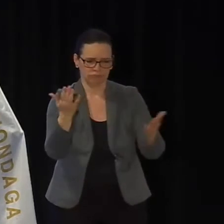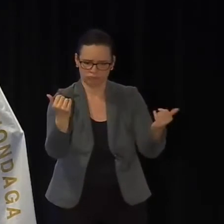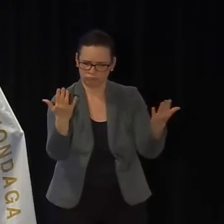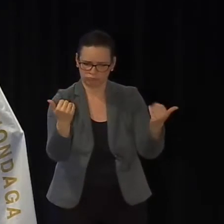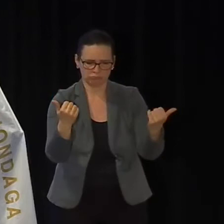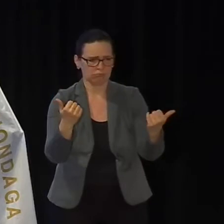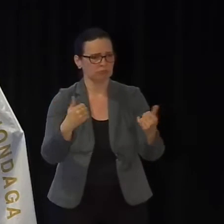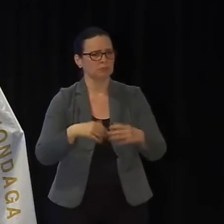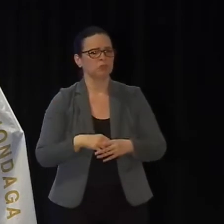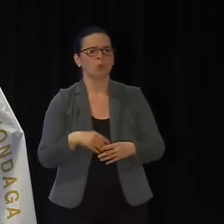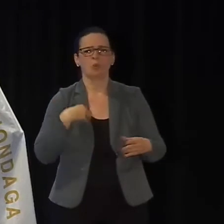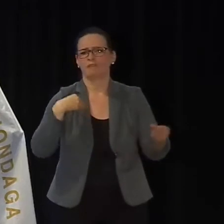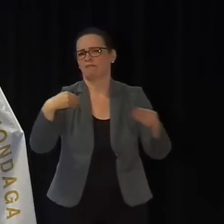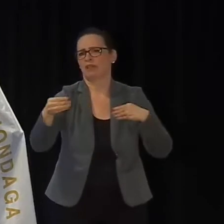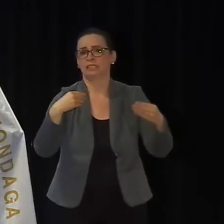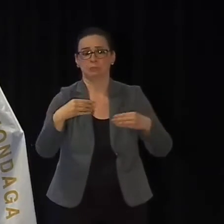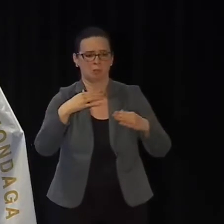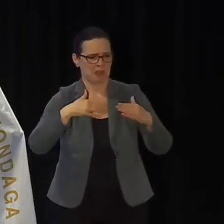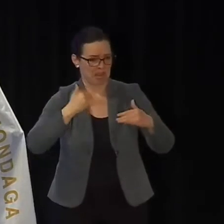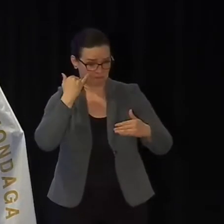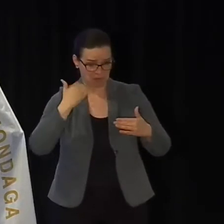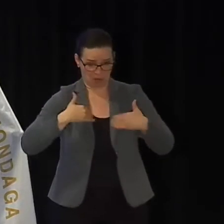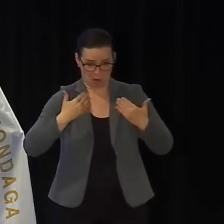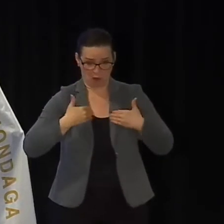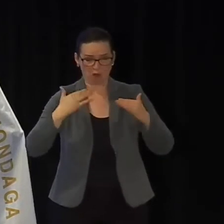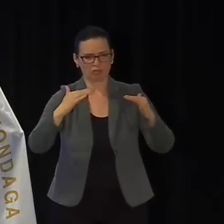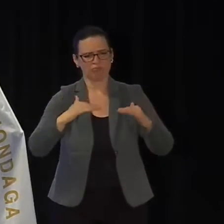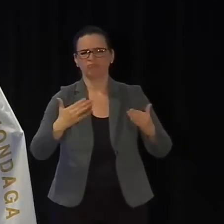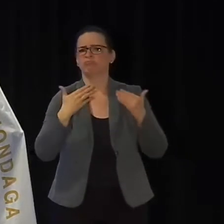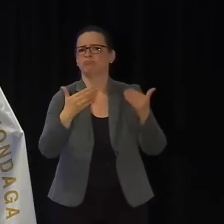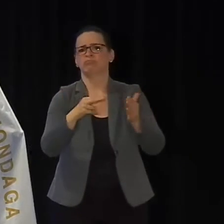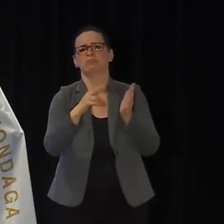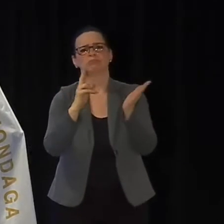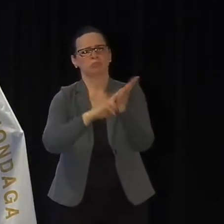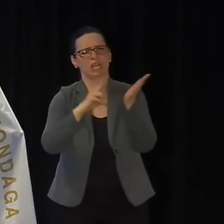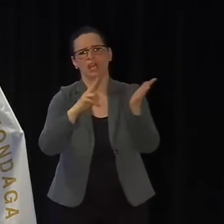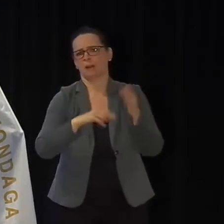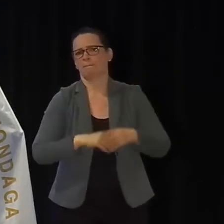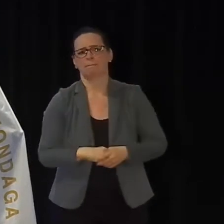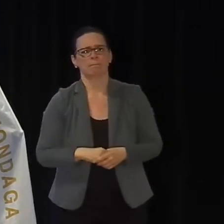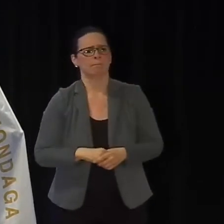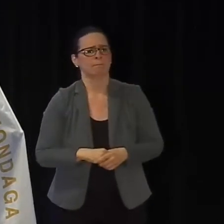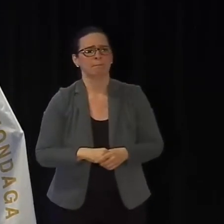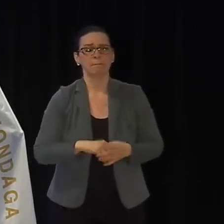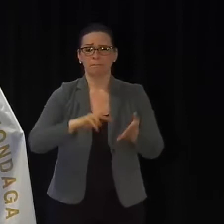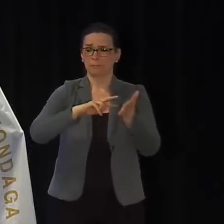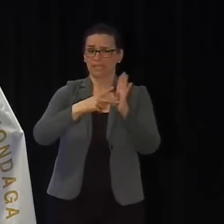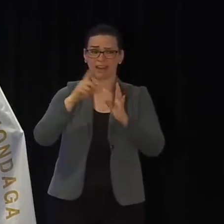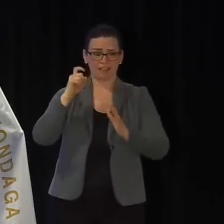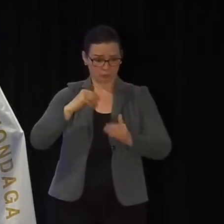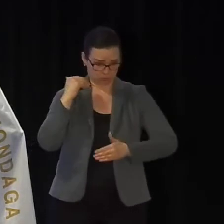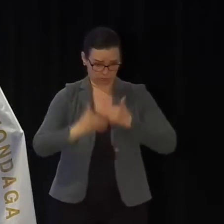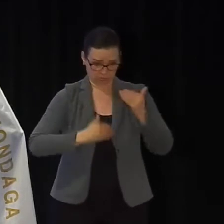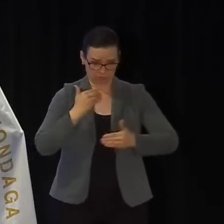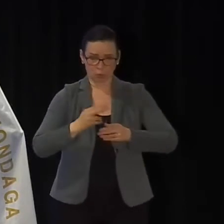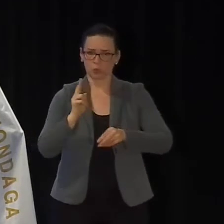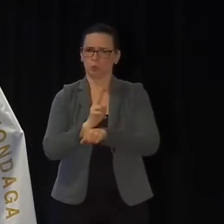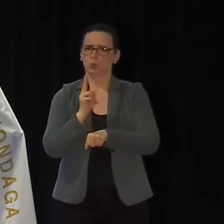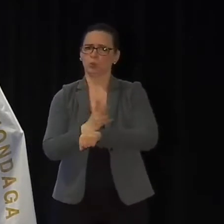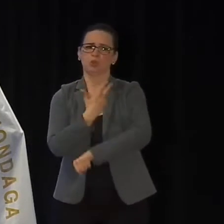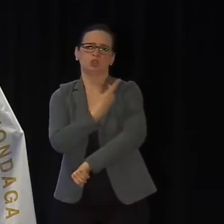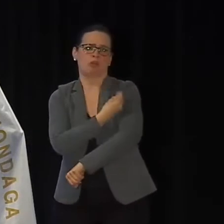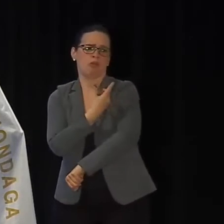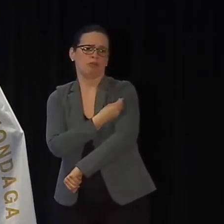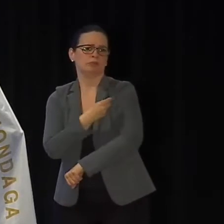there's only so many doses you can actually vaccinate in a day. You have to keep on this pace, keep on that schedule.